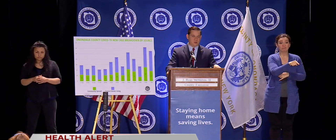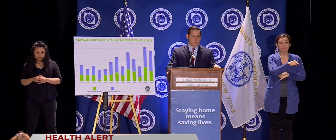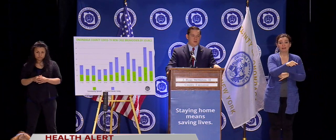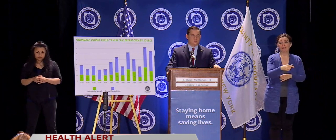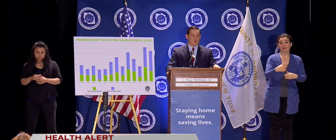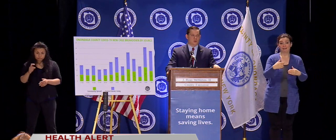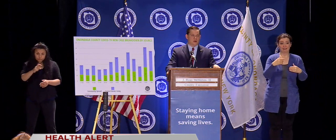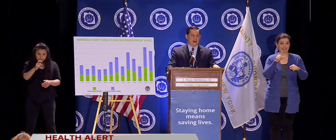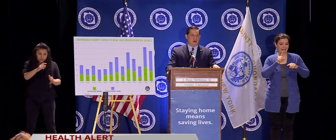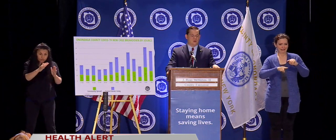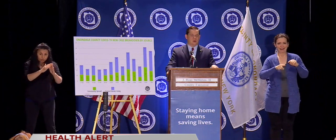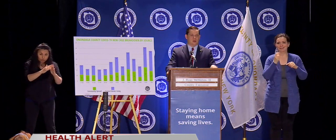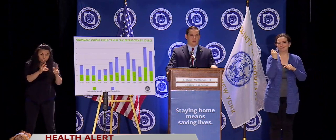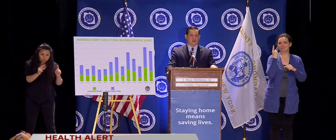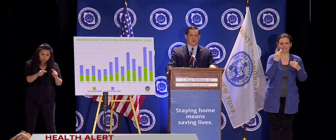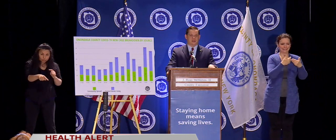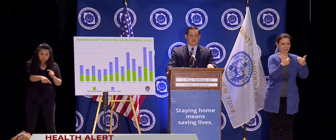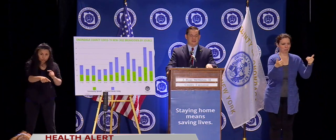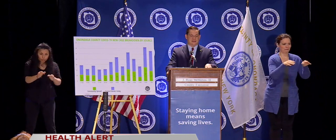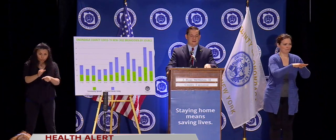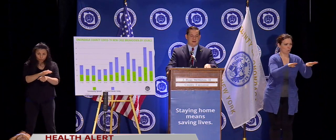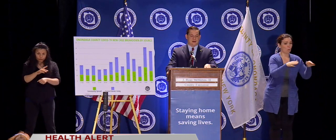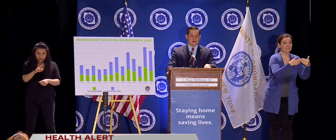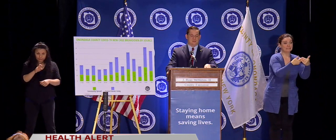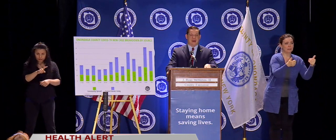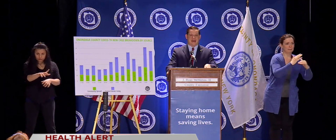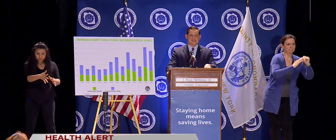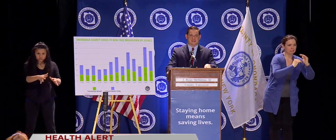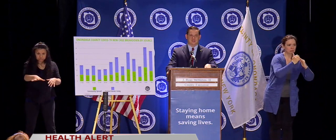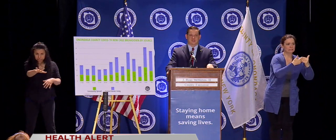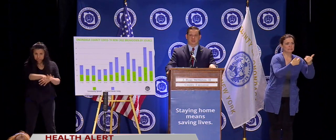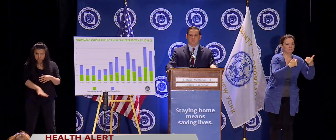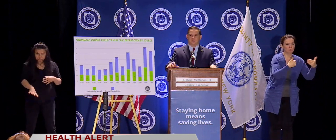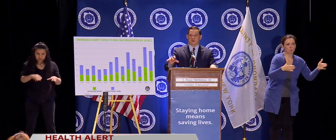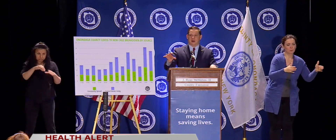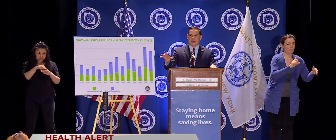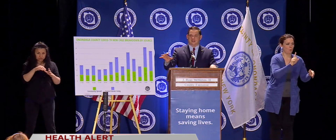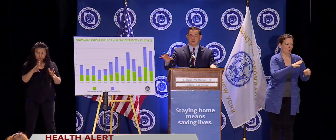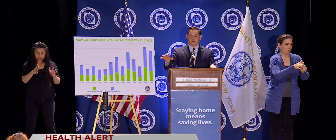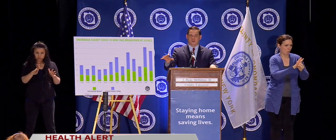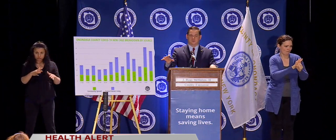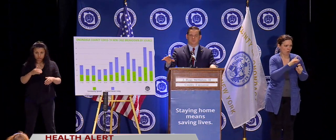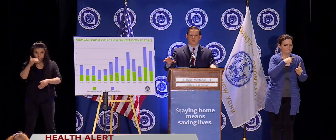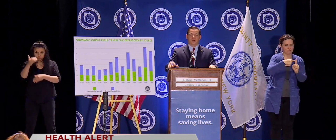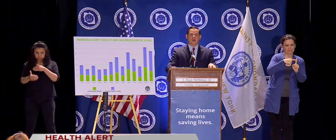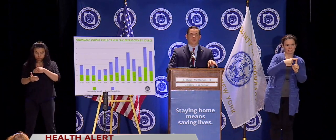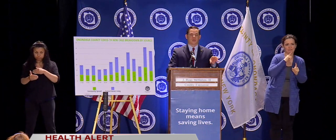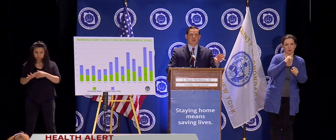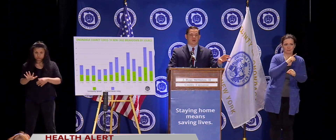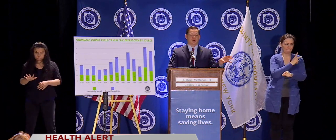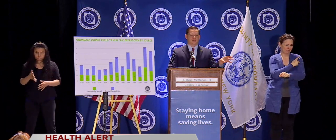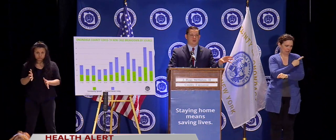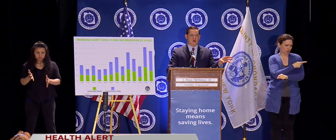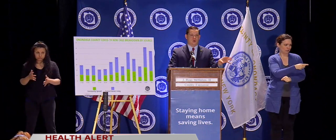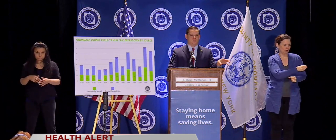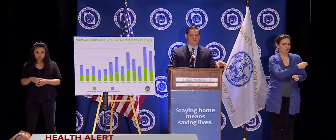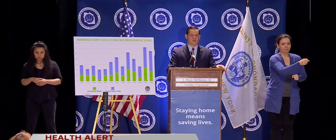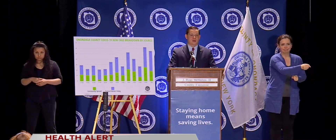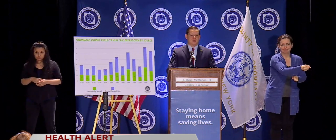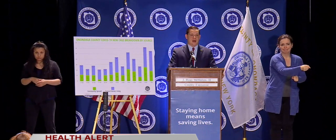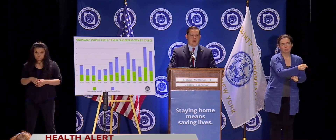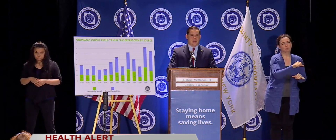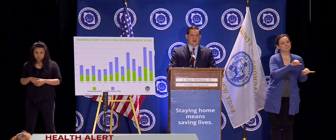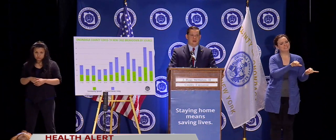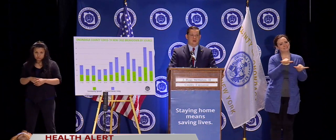units. So we are now garnering capacity, just like we do with our hospitals, with our nursing